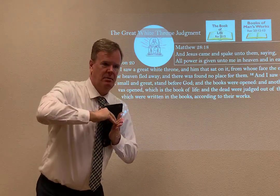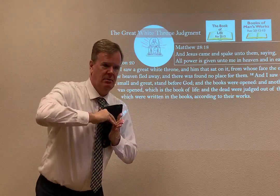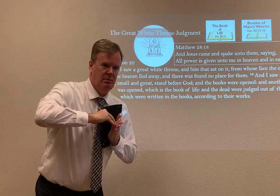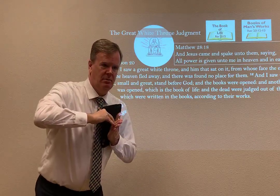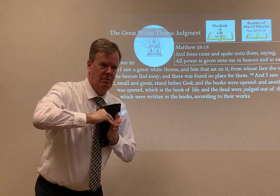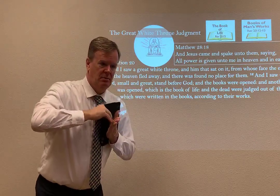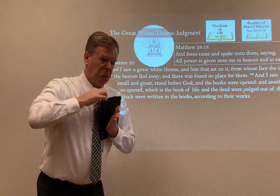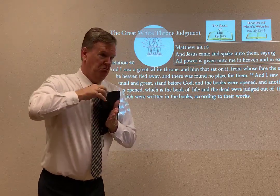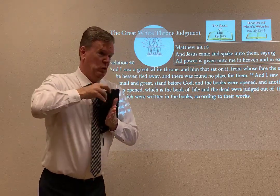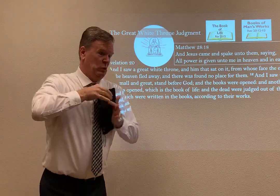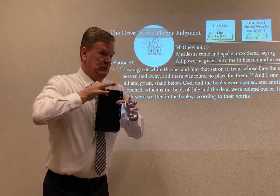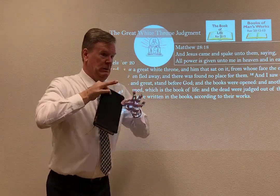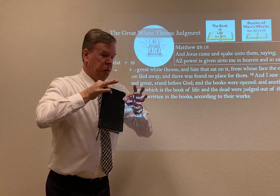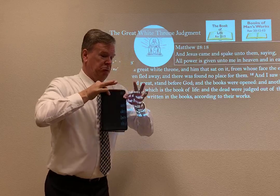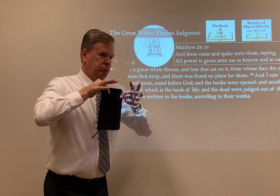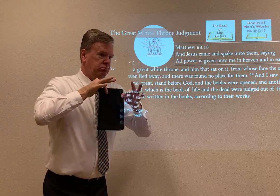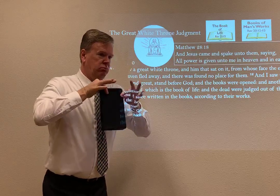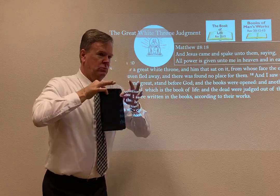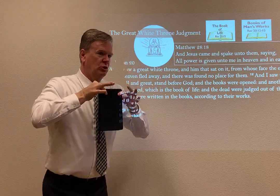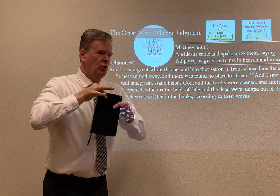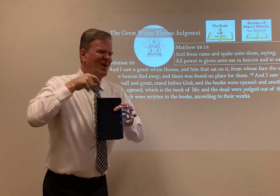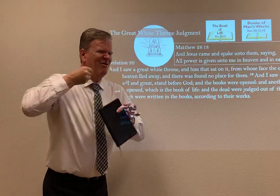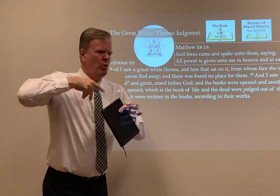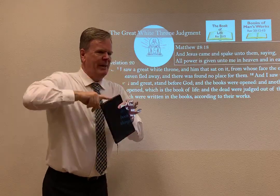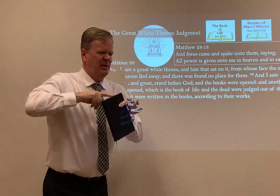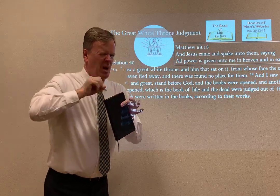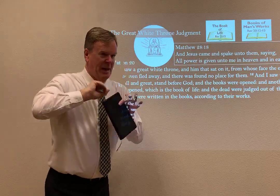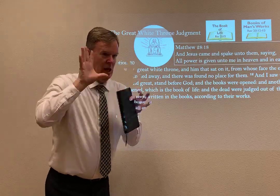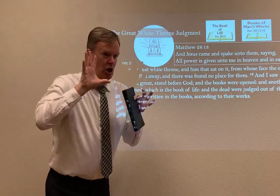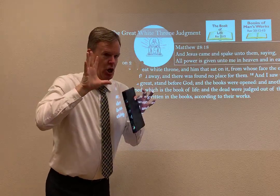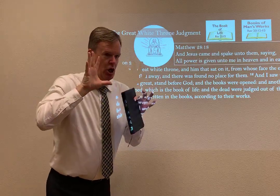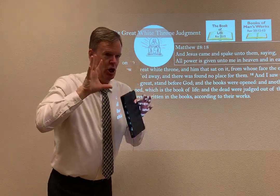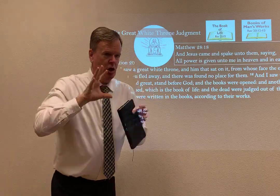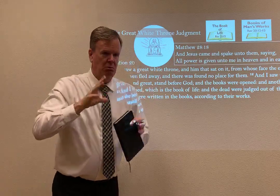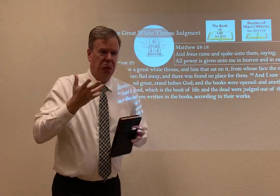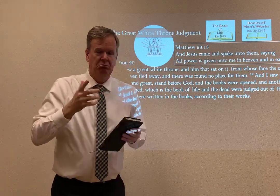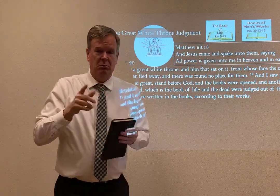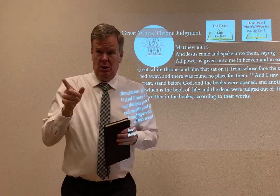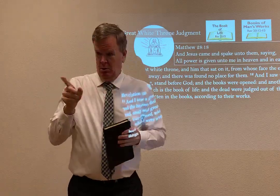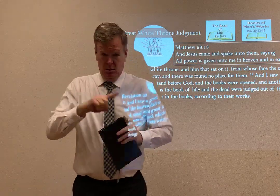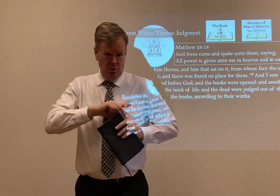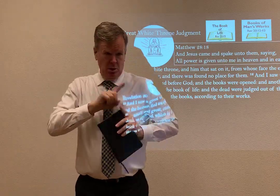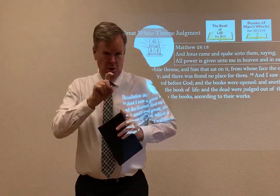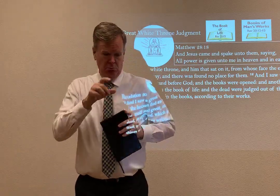again. That's what your Bible says. Is that clear?